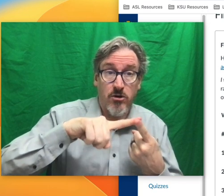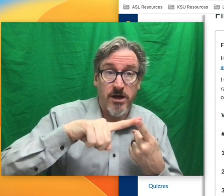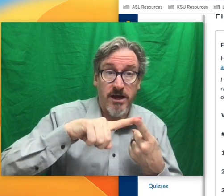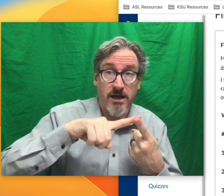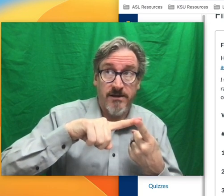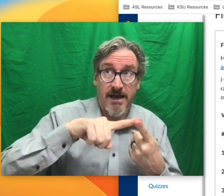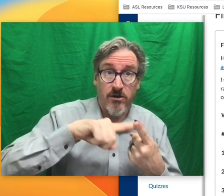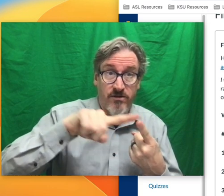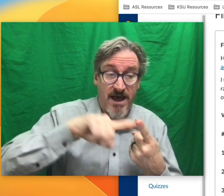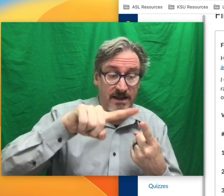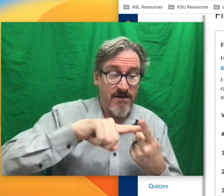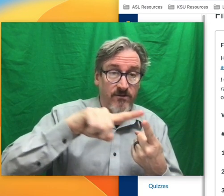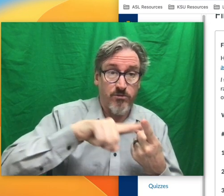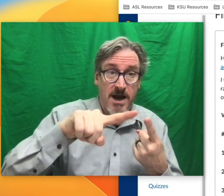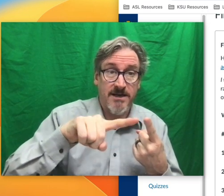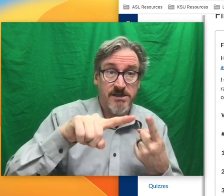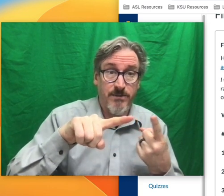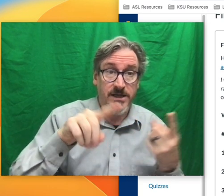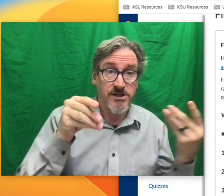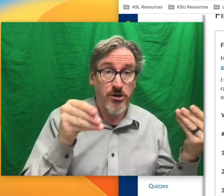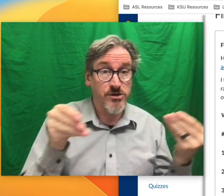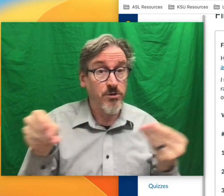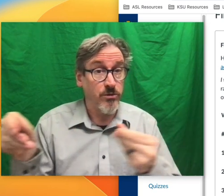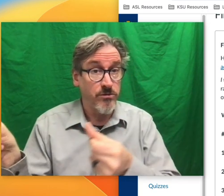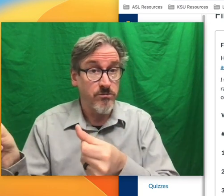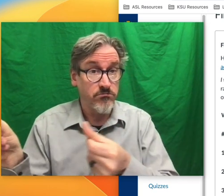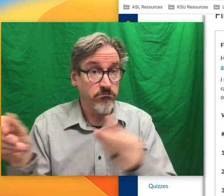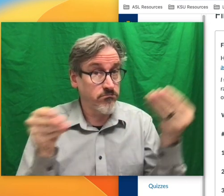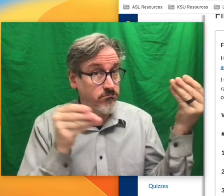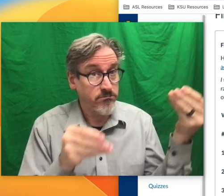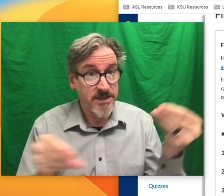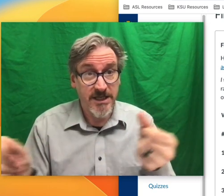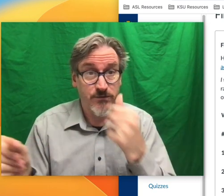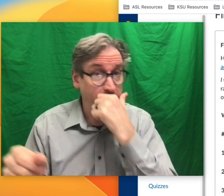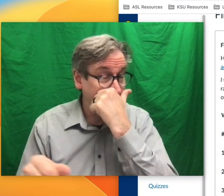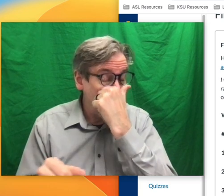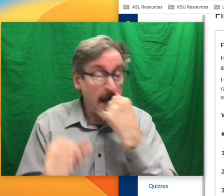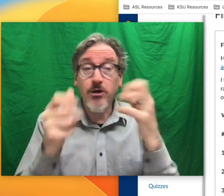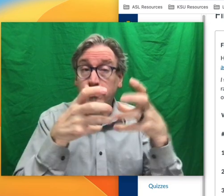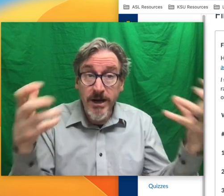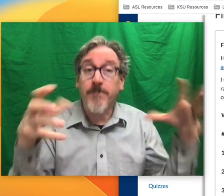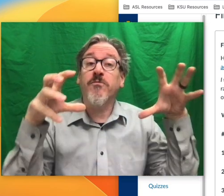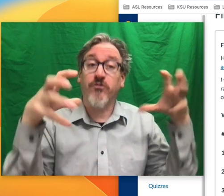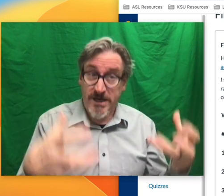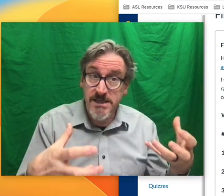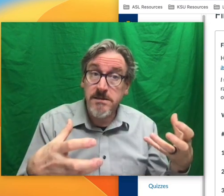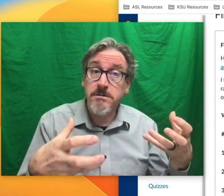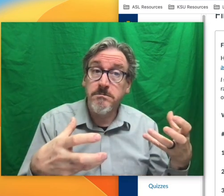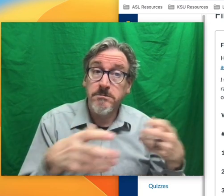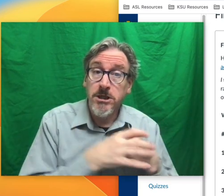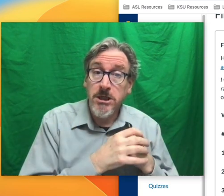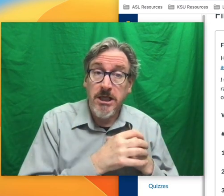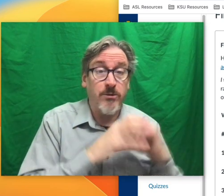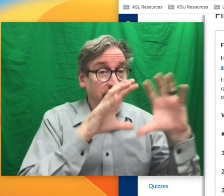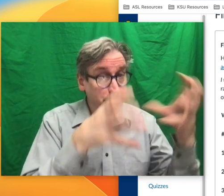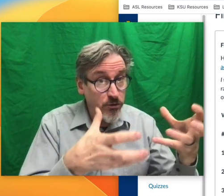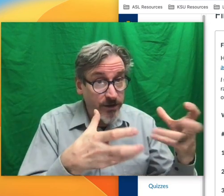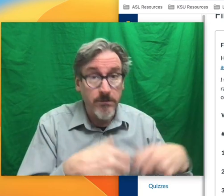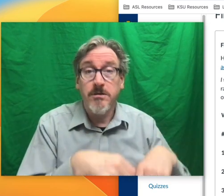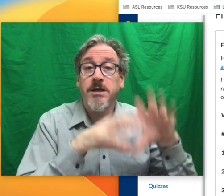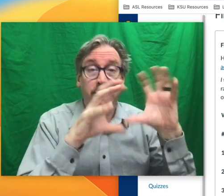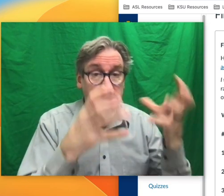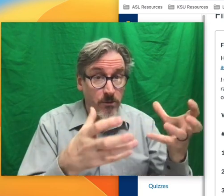that that level of practice means that you're smooth each phrase, and you can break up phrases like with